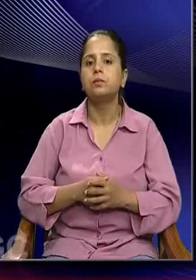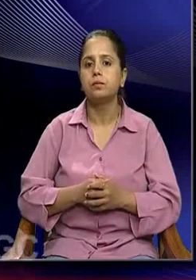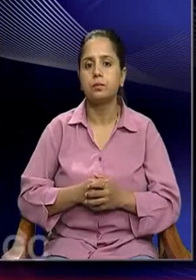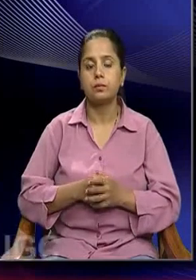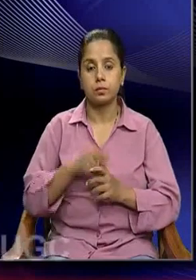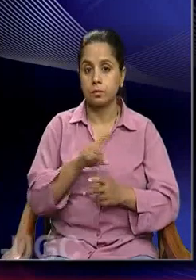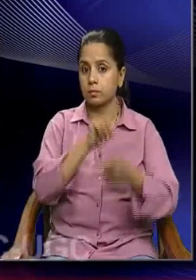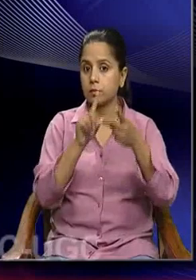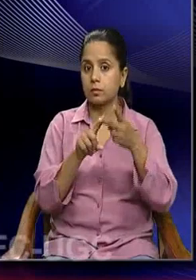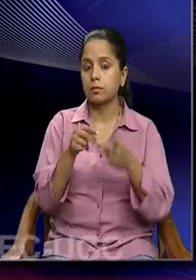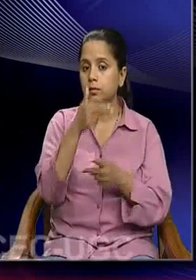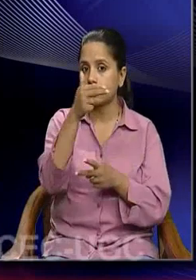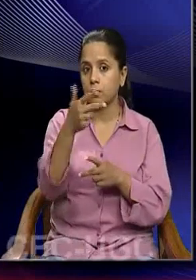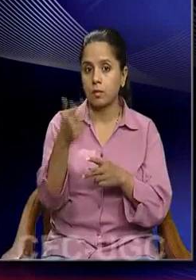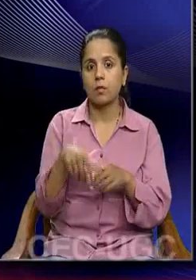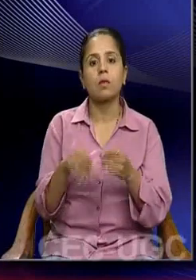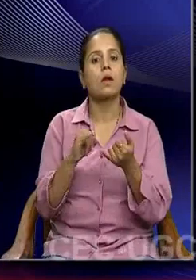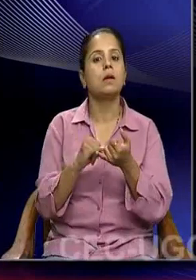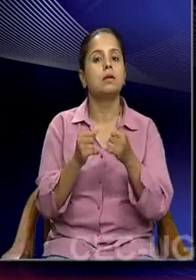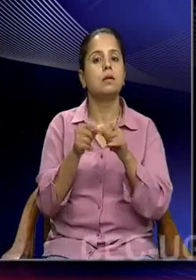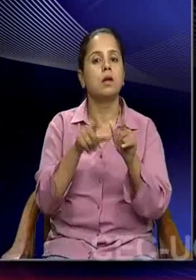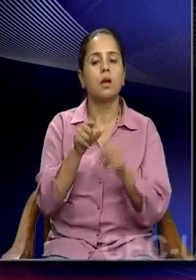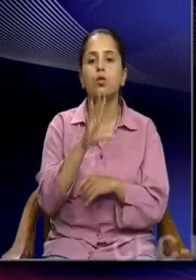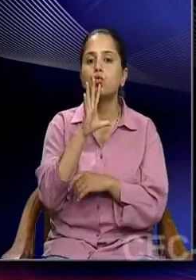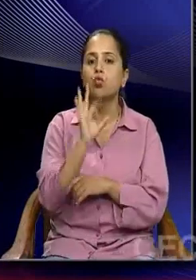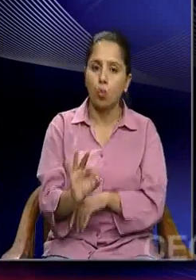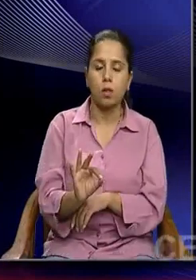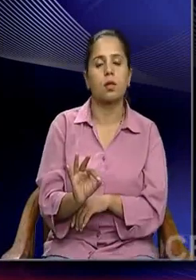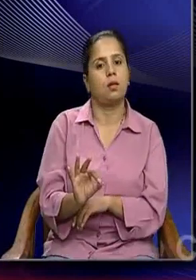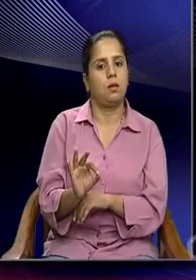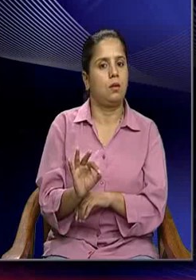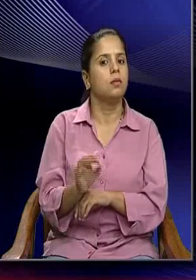The second is satya or truthfulness.